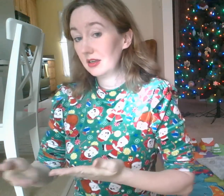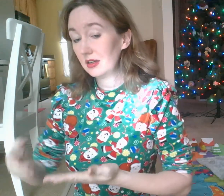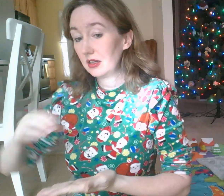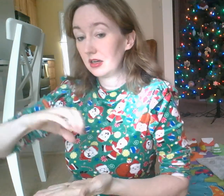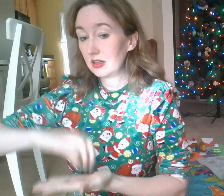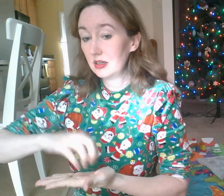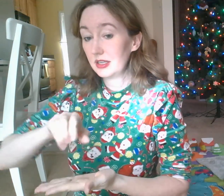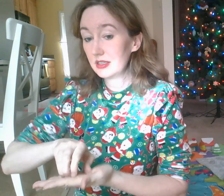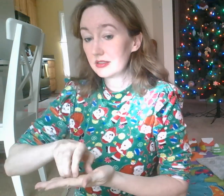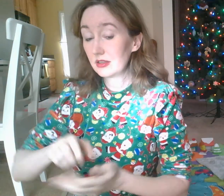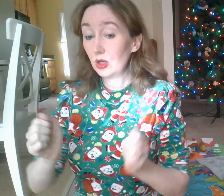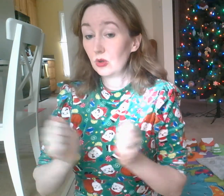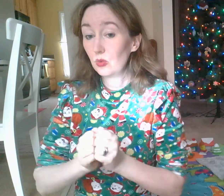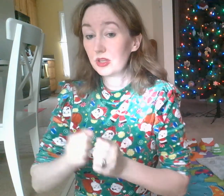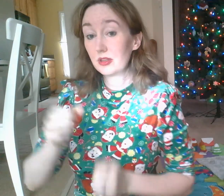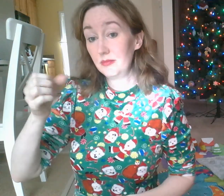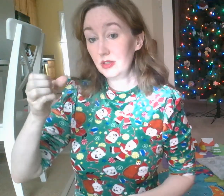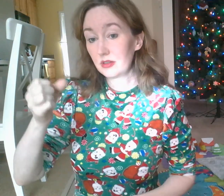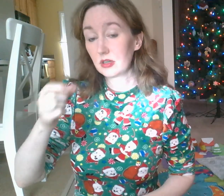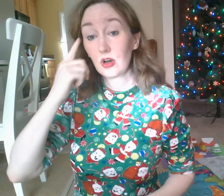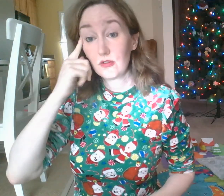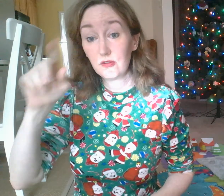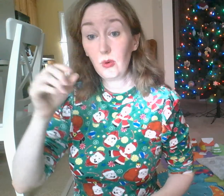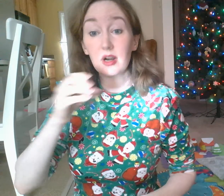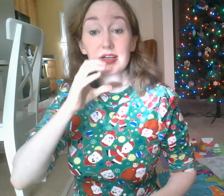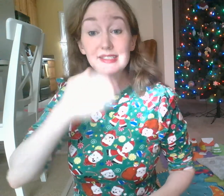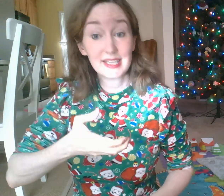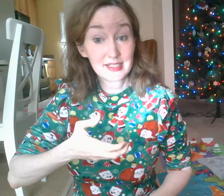Here are cookies with milk for Santa.